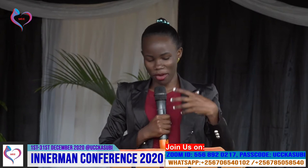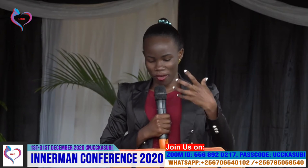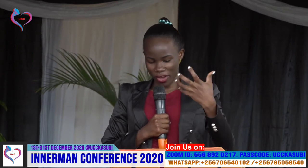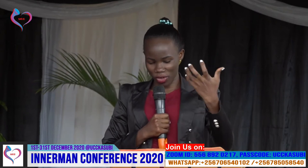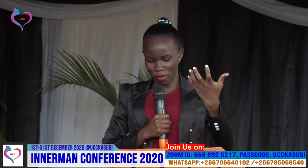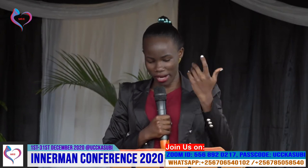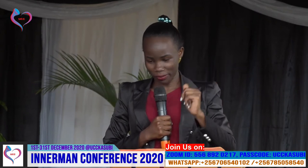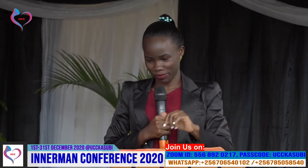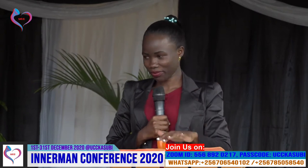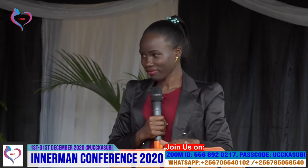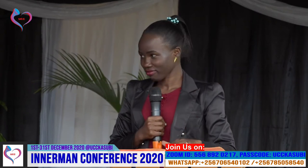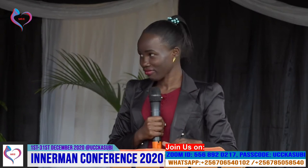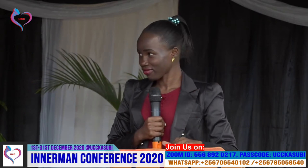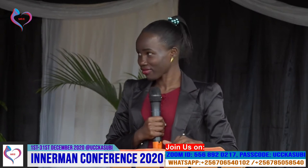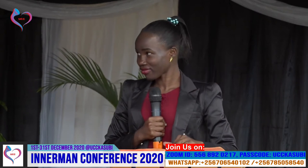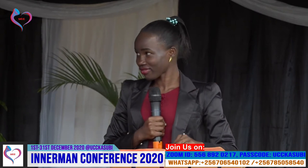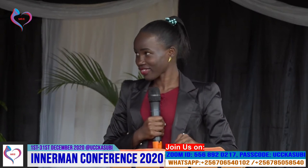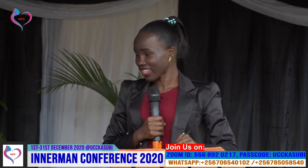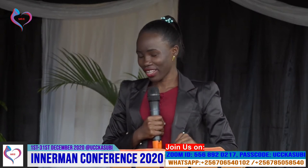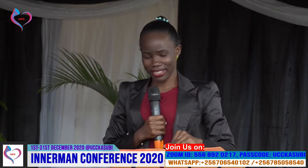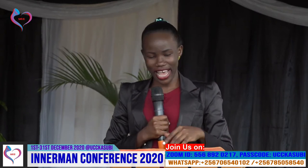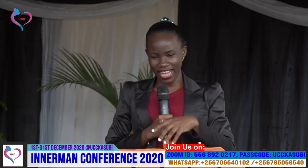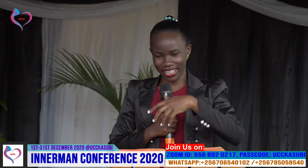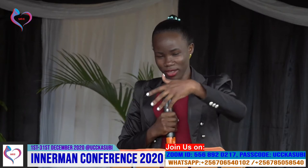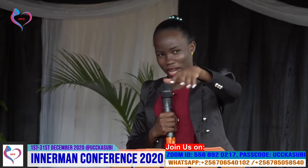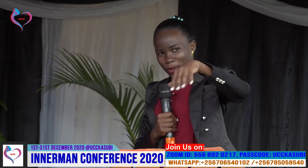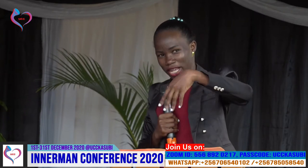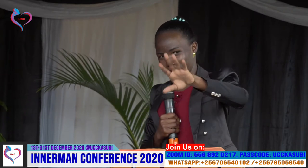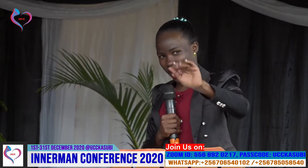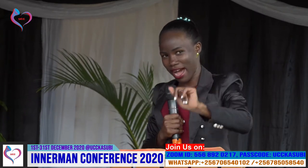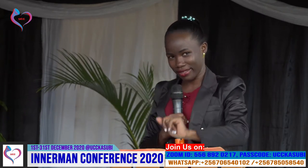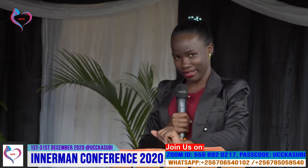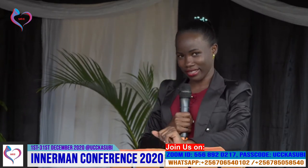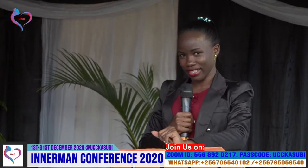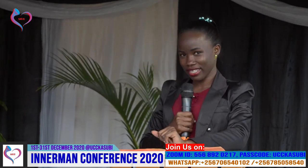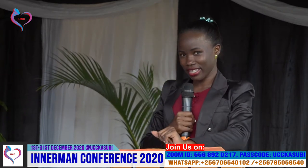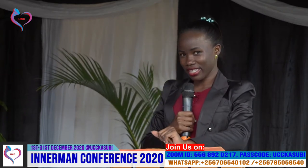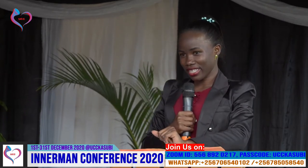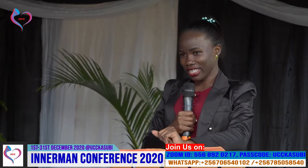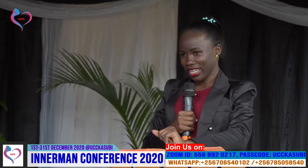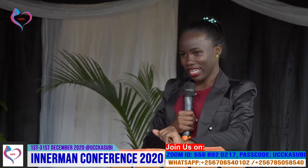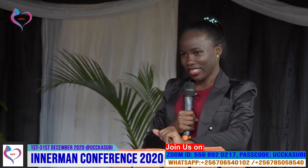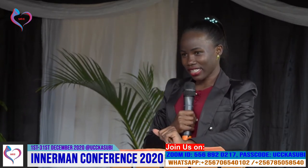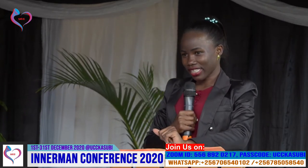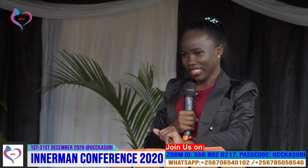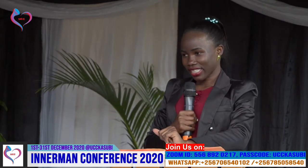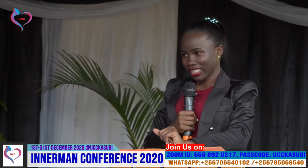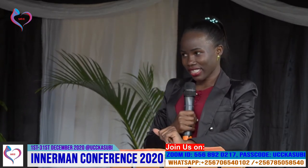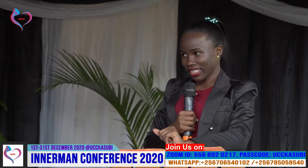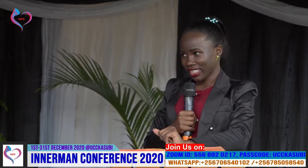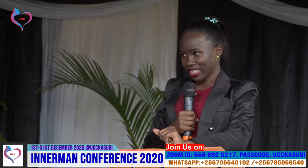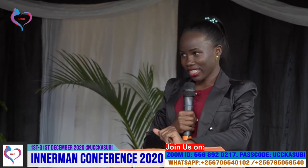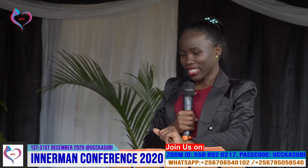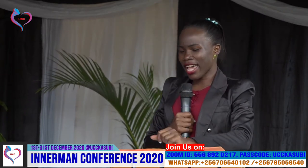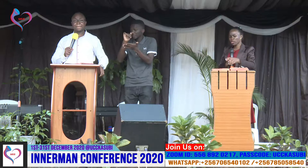Ebintu ebyoluvannyuma. Mugambe ebyo bijira bituleka. You say, ah, let those ones pass by us. No, but then we should prepare you because that time